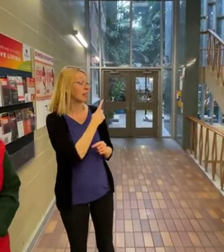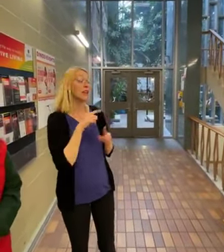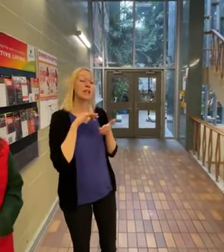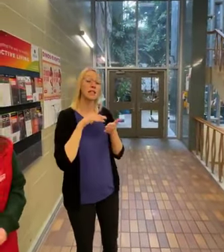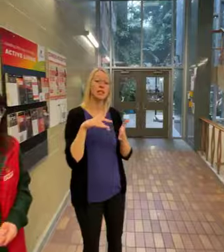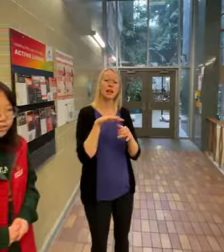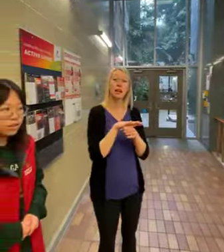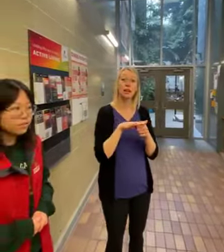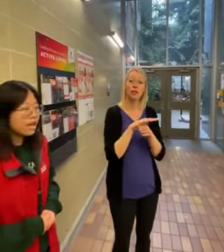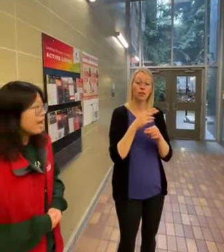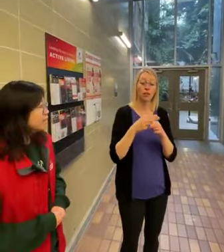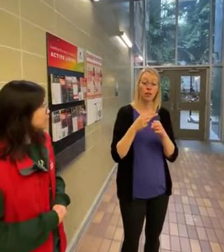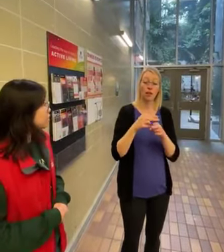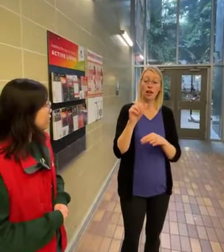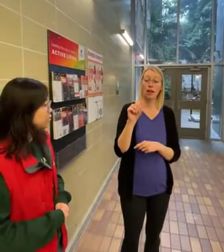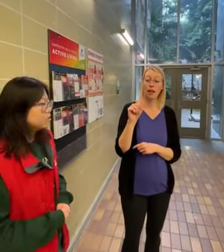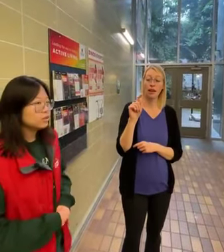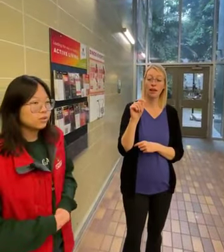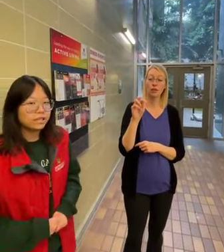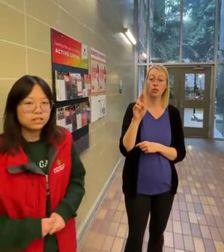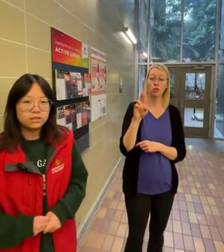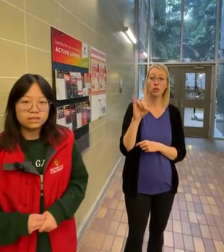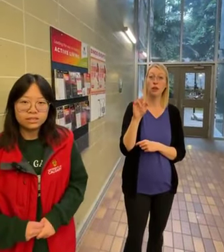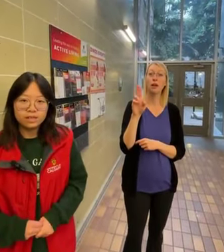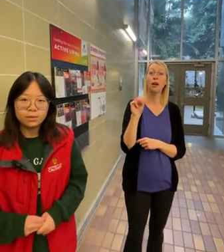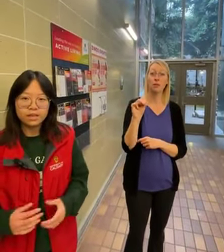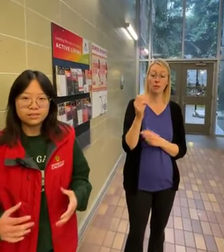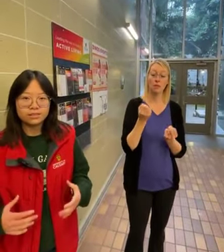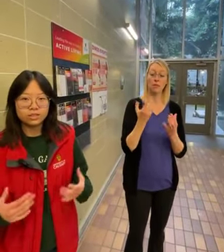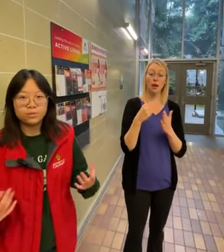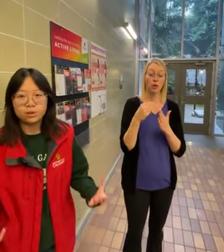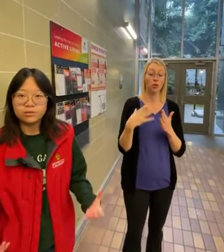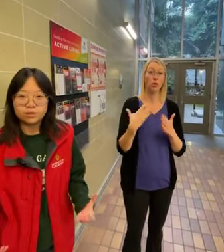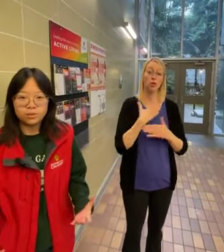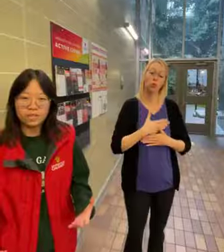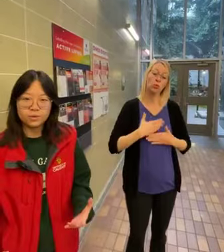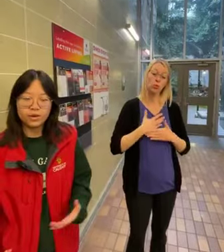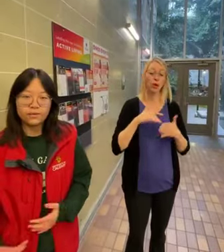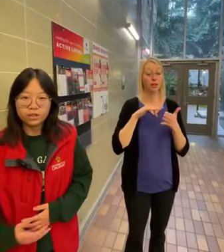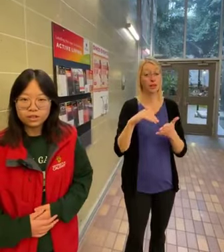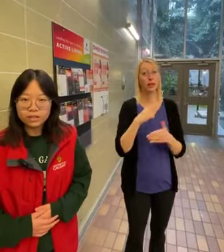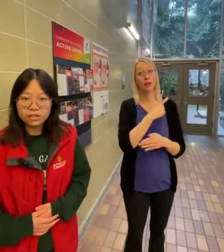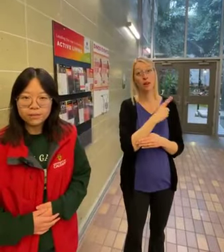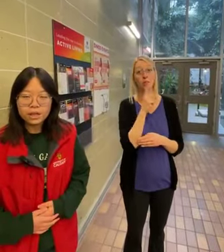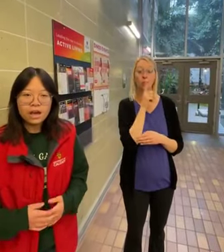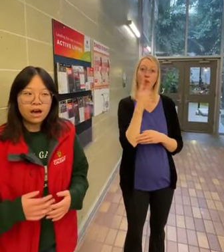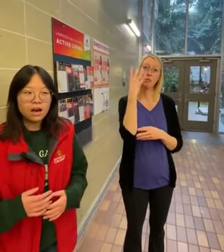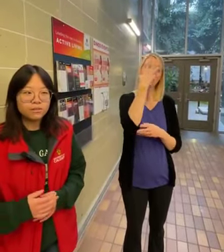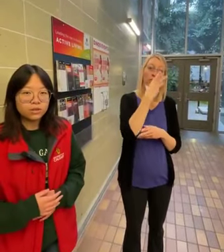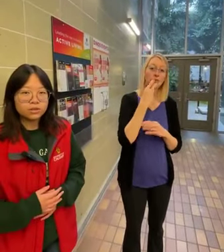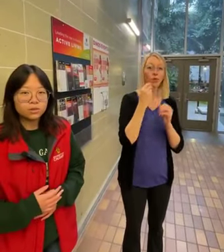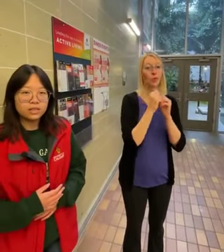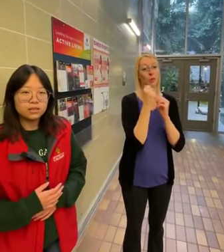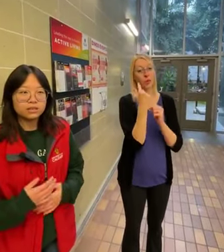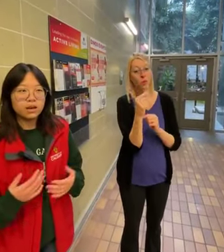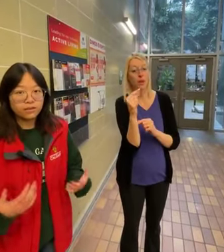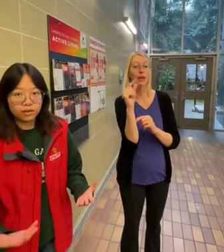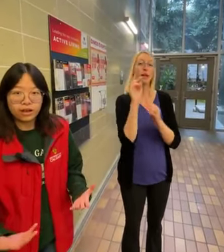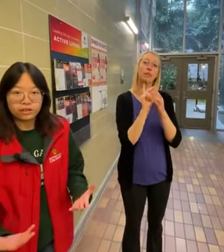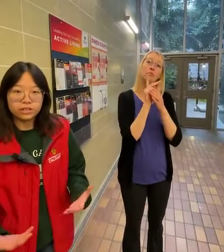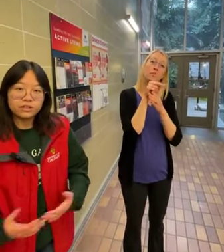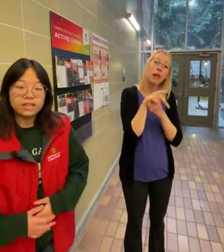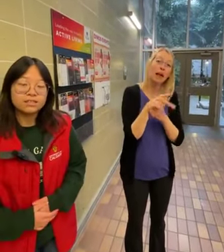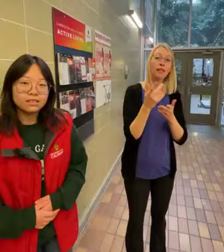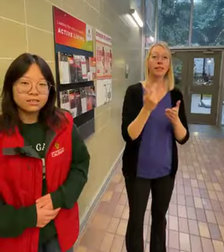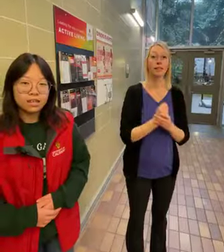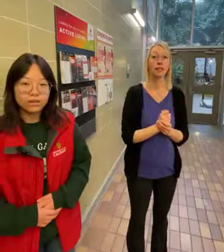that is known as the atrium. And so a lot of students will like to use it to study because it's such a beautiful space with all of the greenery. But also because of